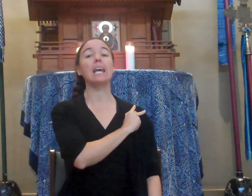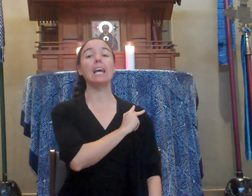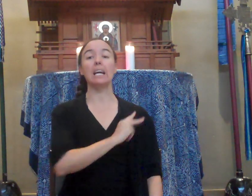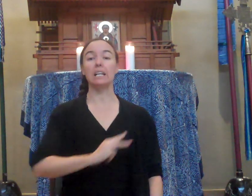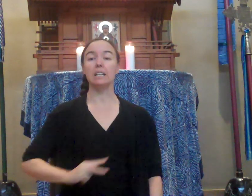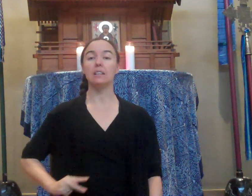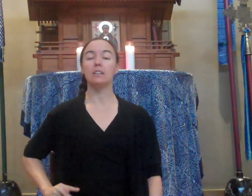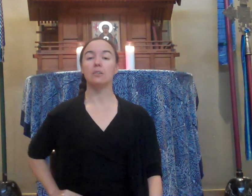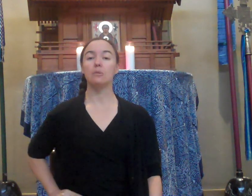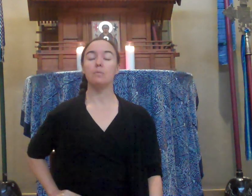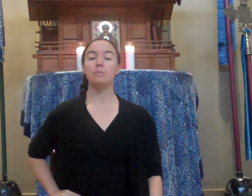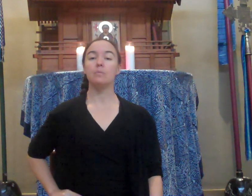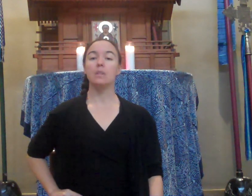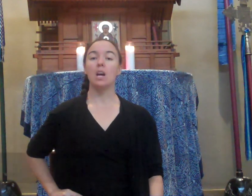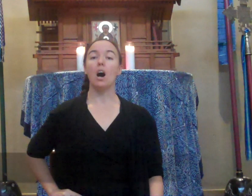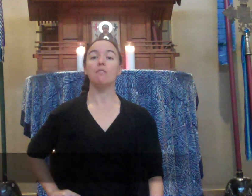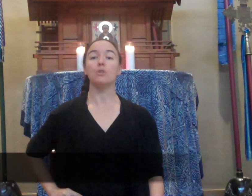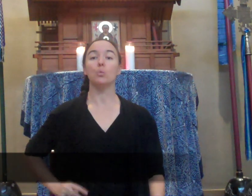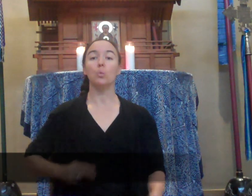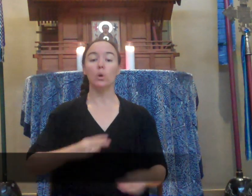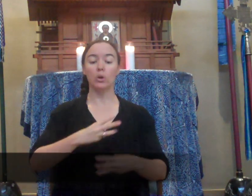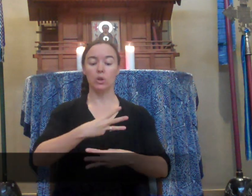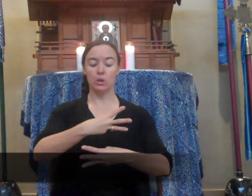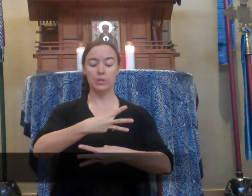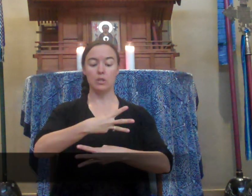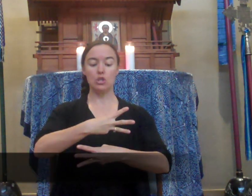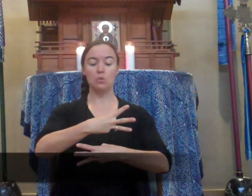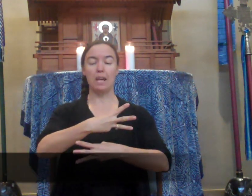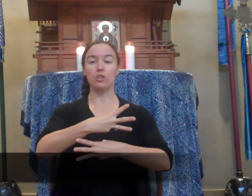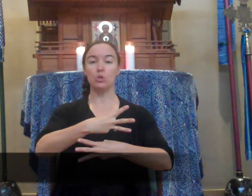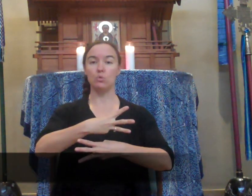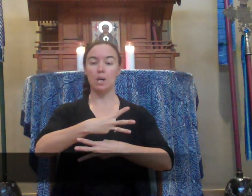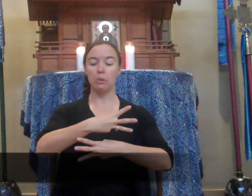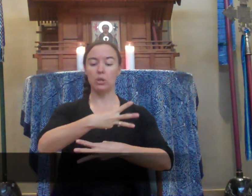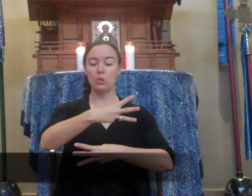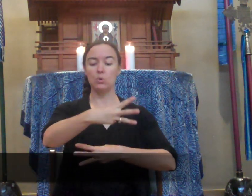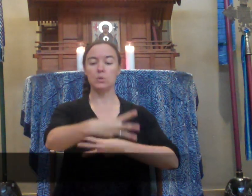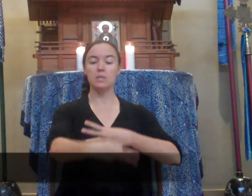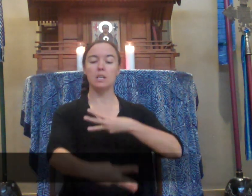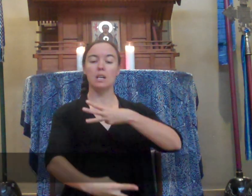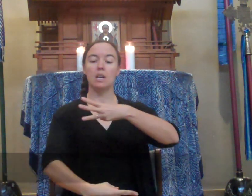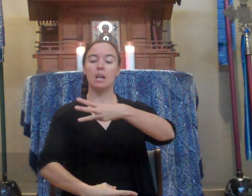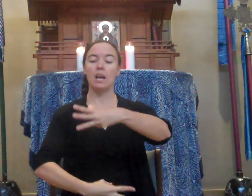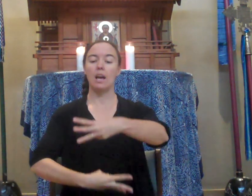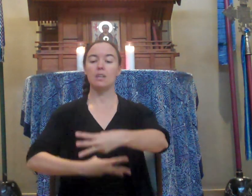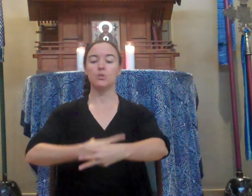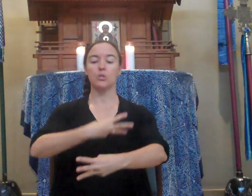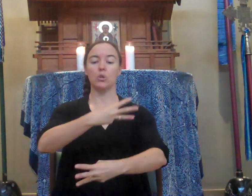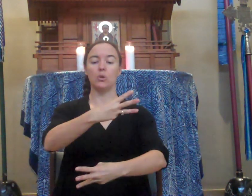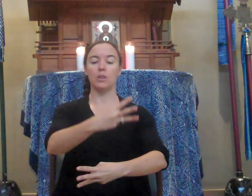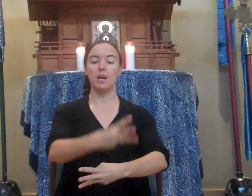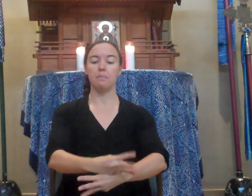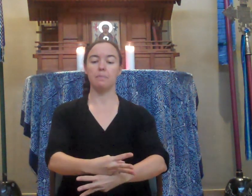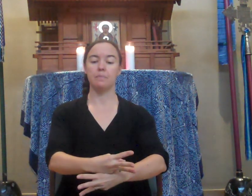King, of the world, you make two W's and circle them.